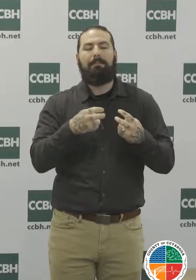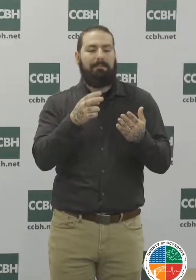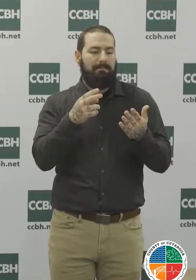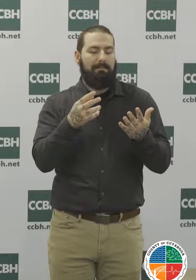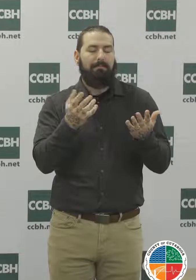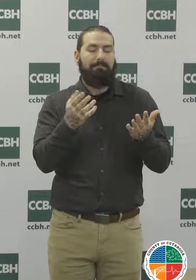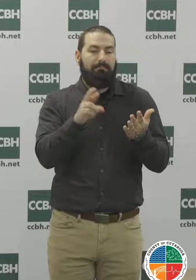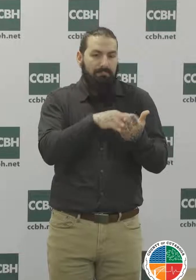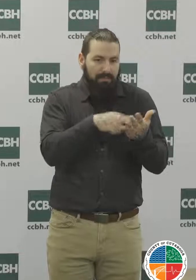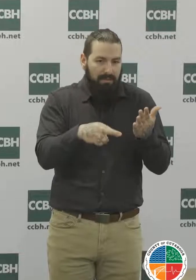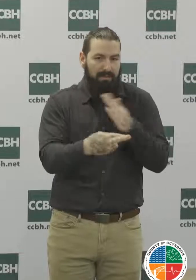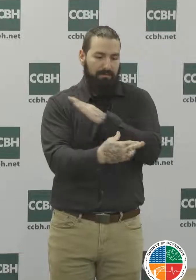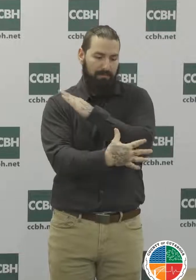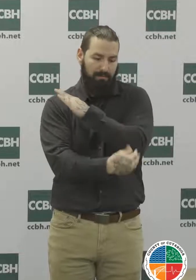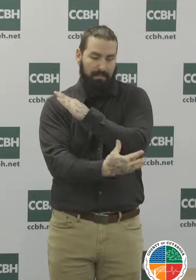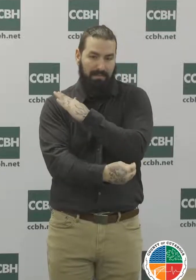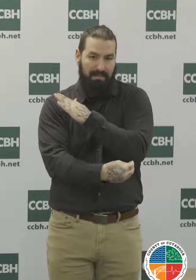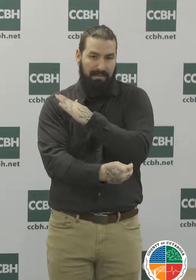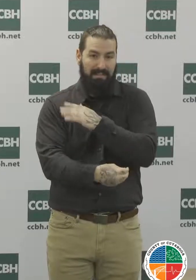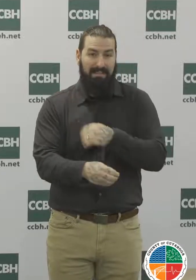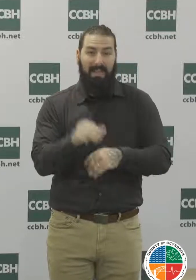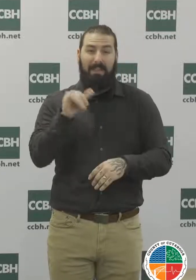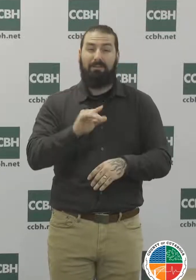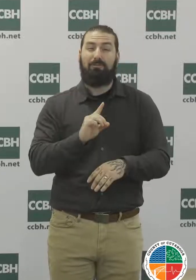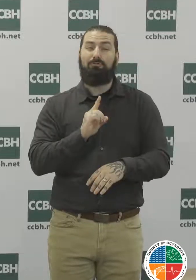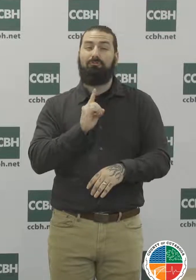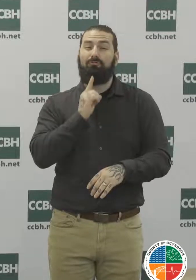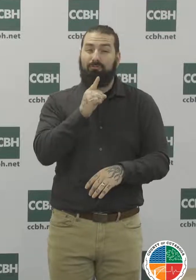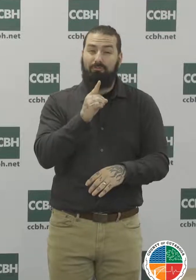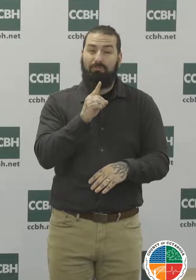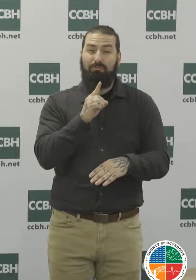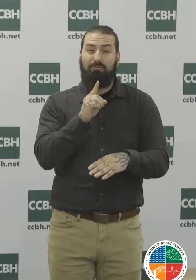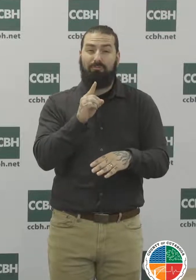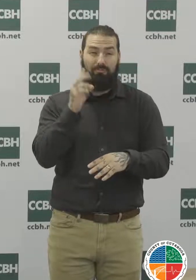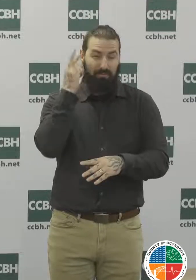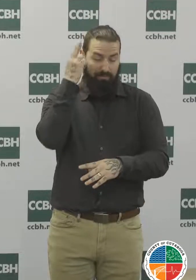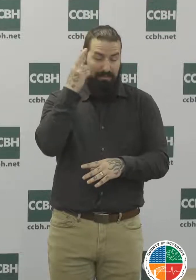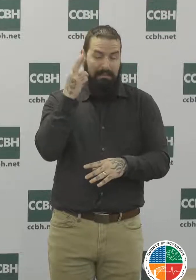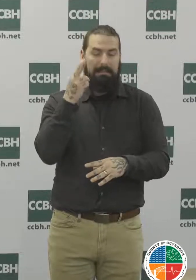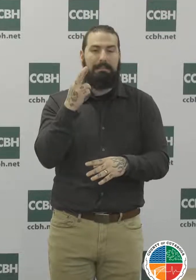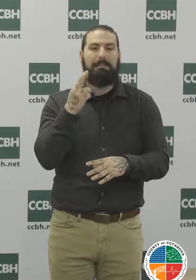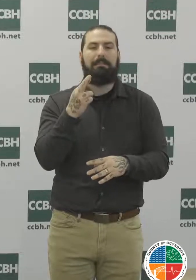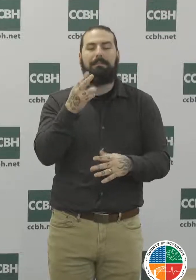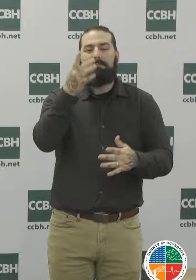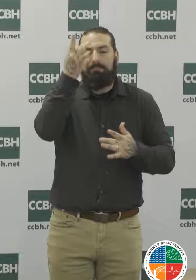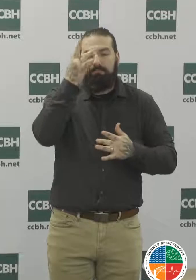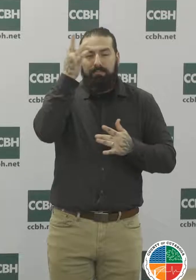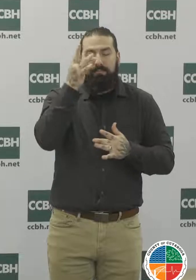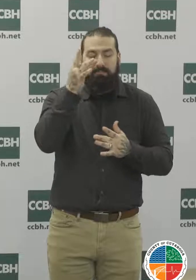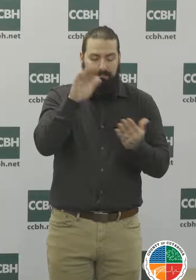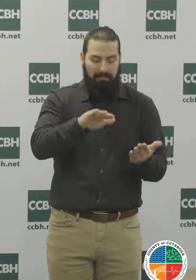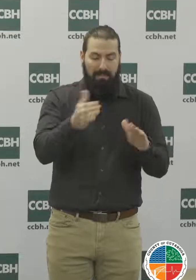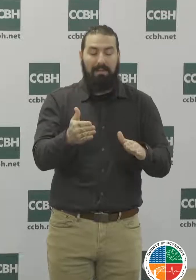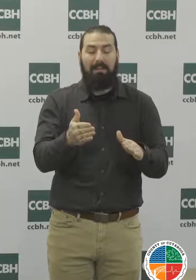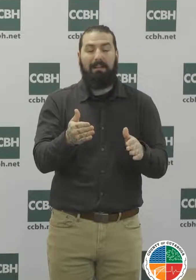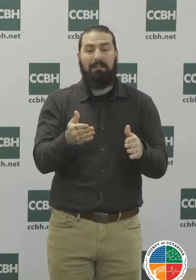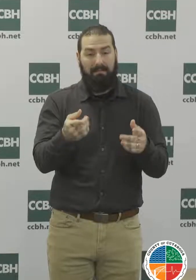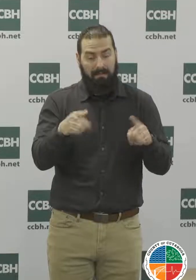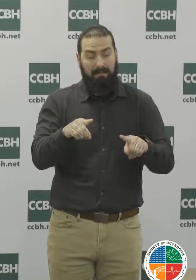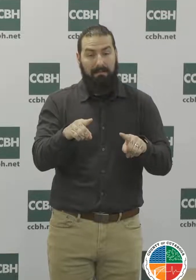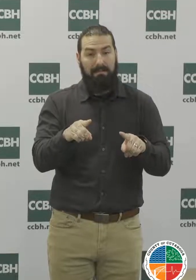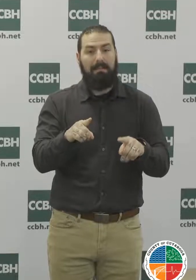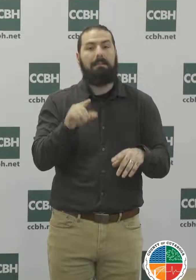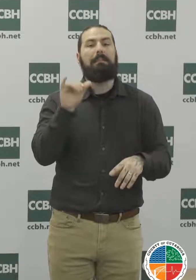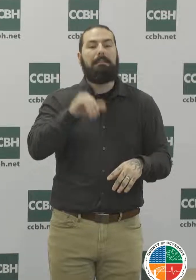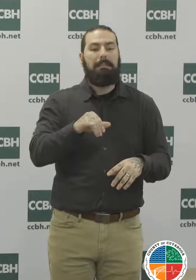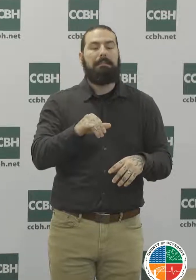poverty. Those are the actual causes of illness and death, and those are the very issues we must work together